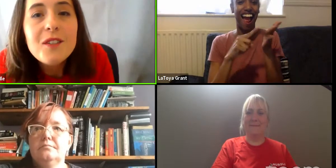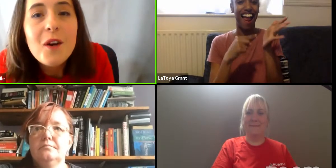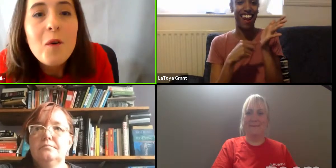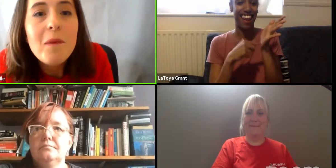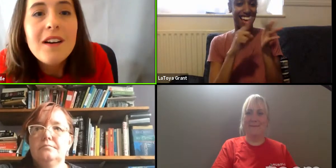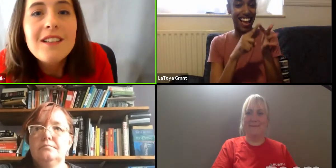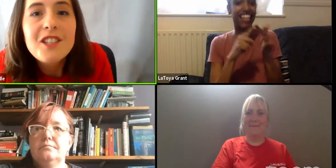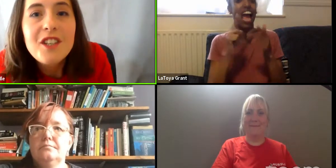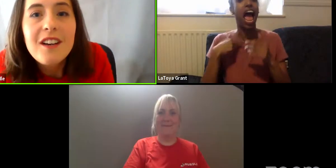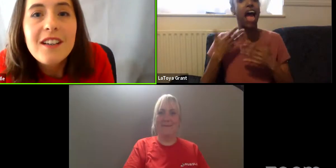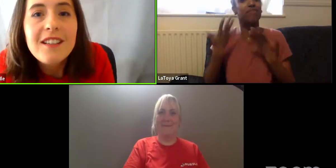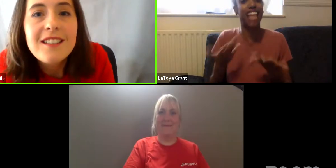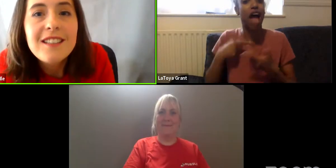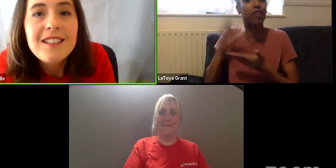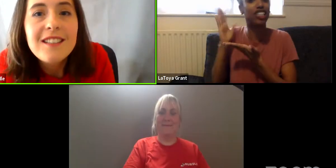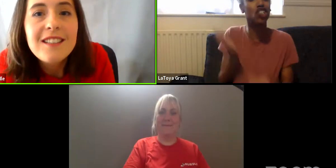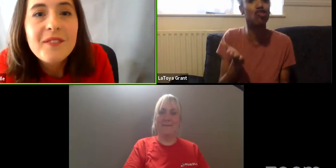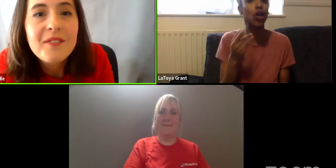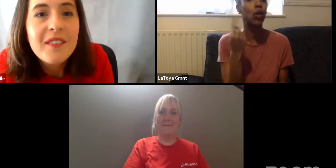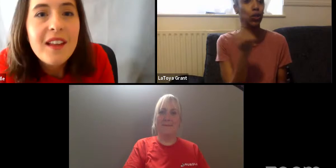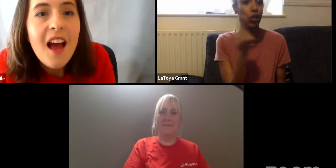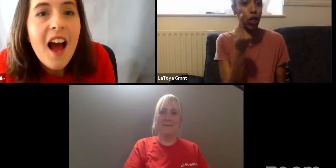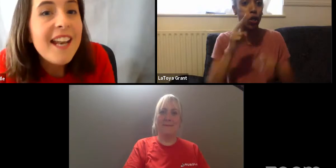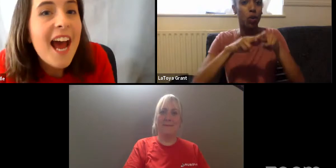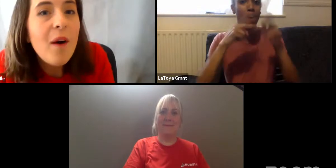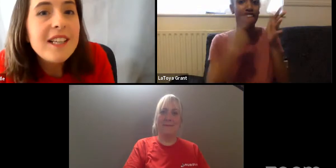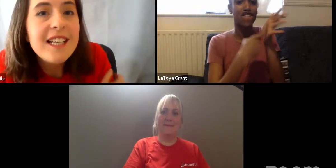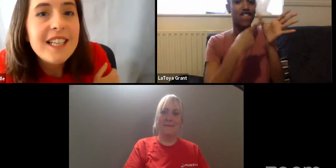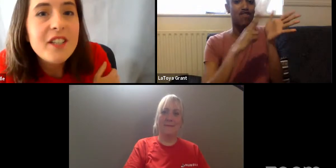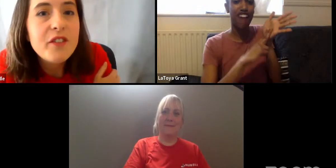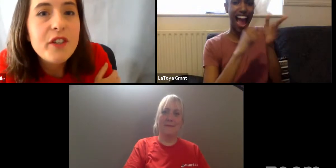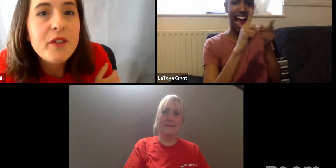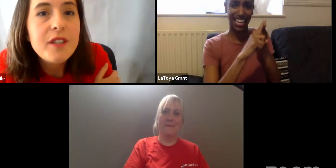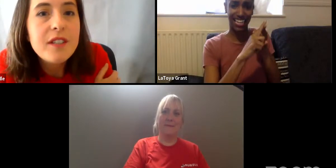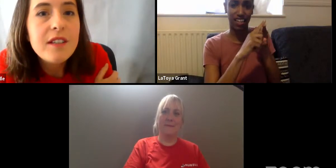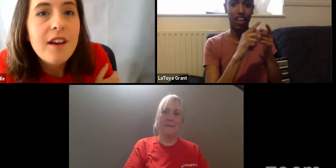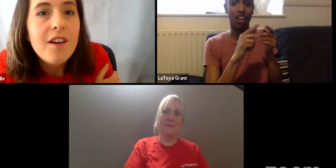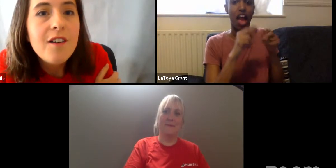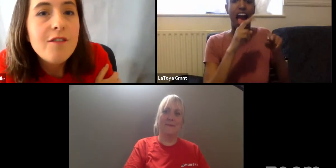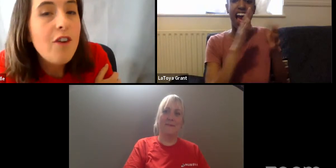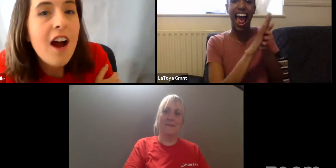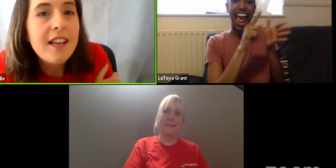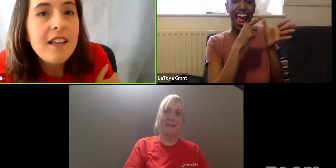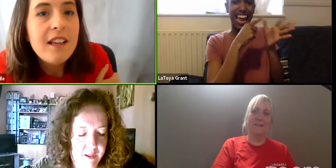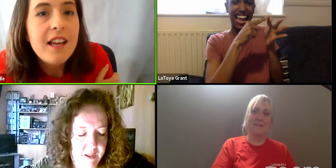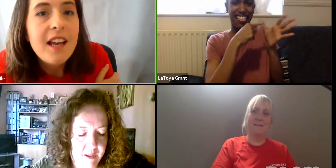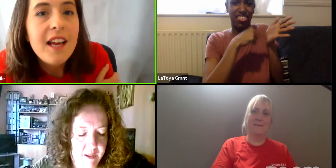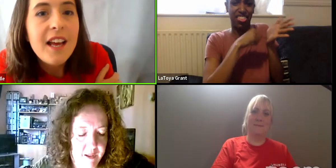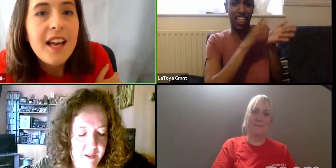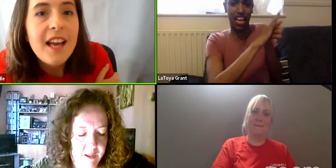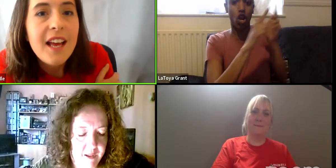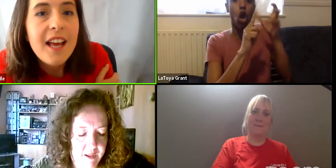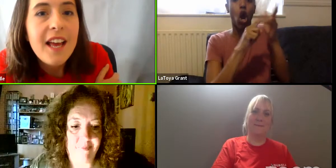Thank you so much, Charlotte. And now I'd like to introduce Fran